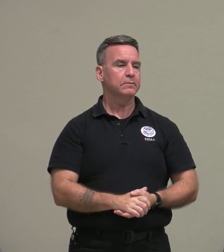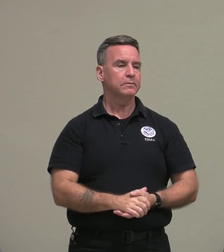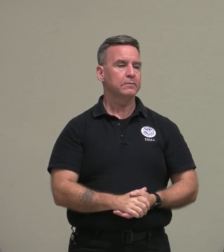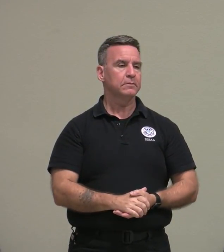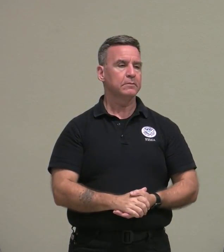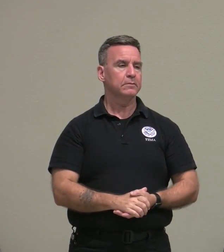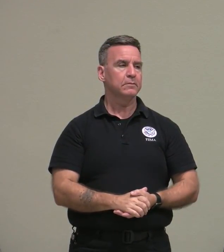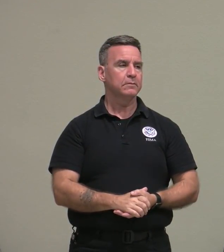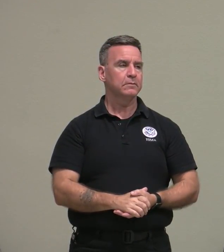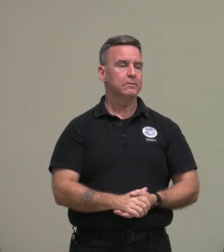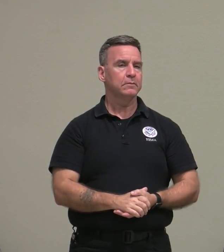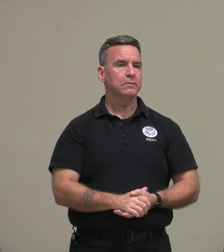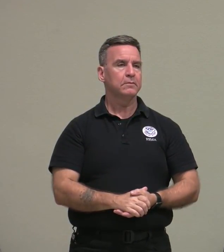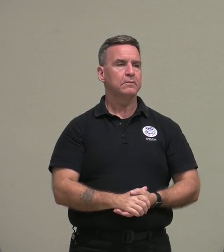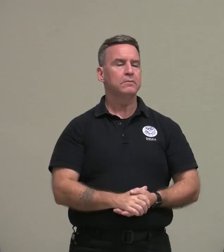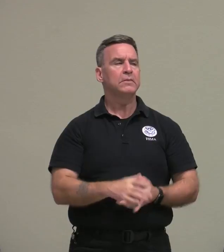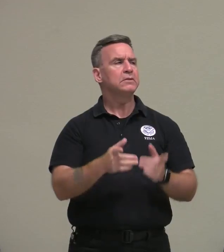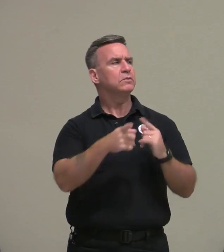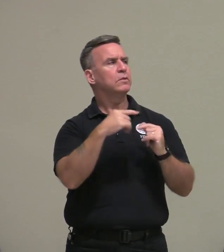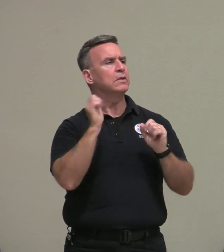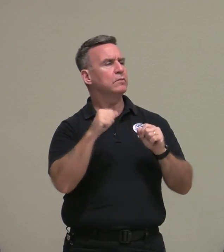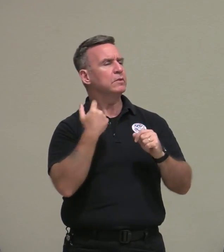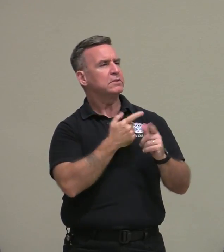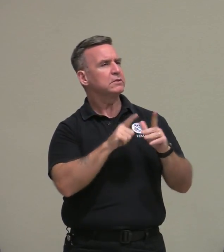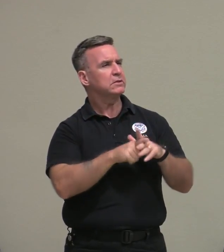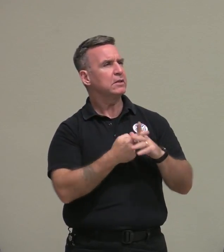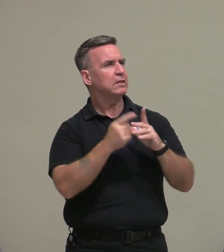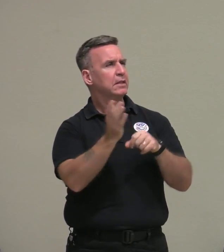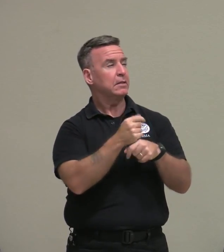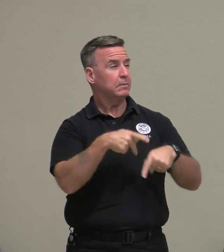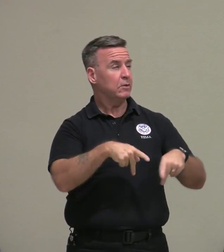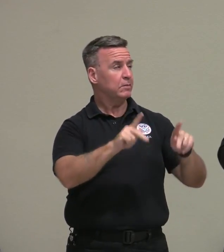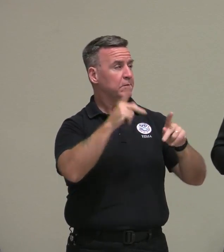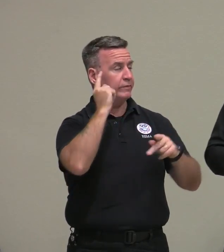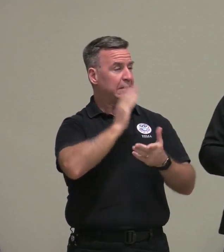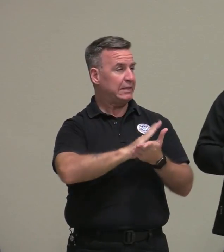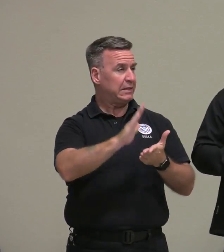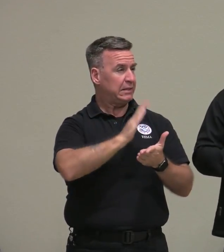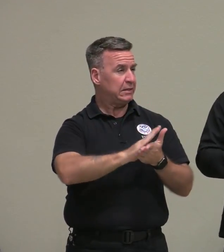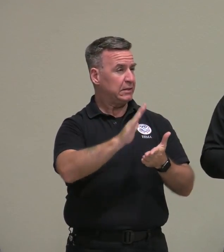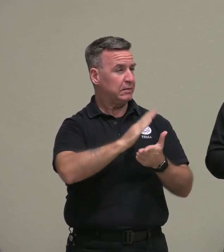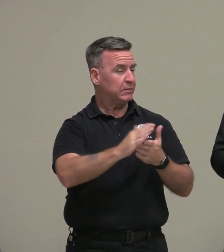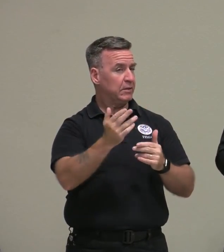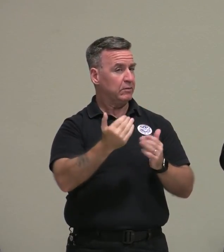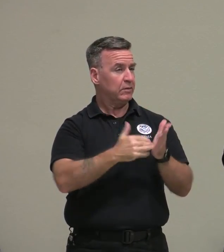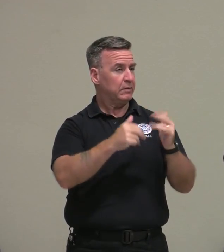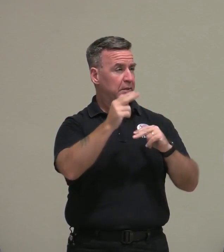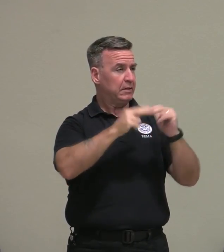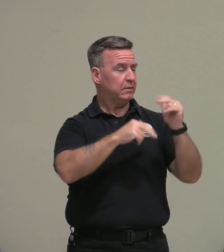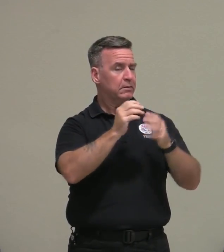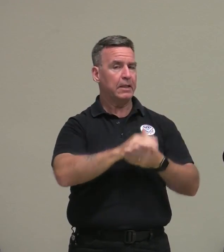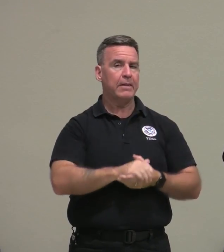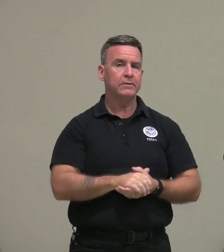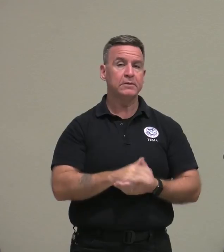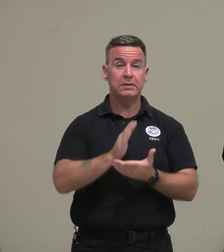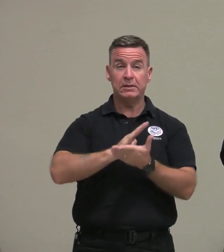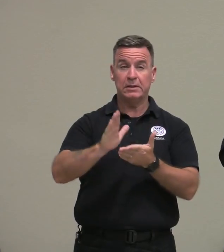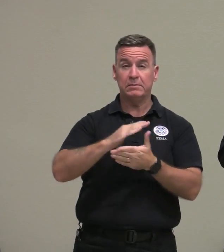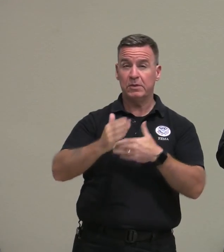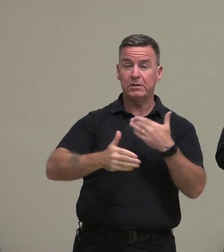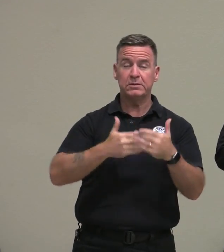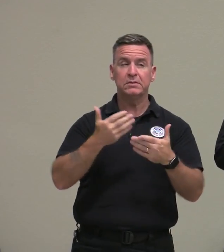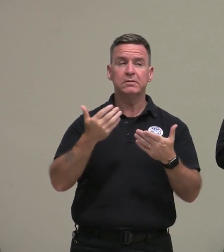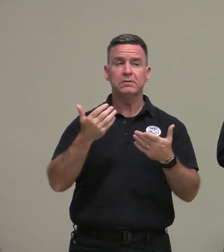The next question is when can we start obtaining permits for cleanup and rebuilding? The cleanup